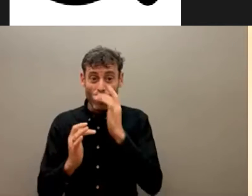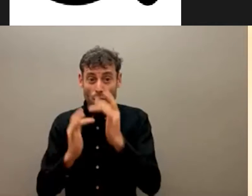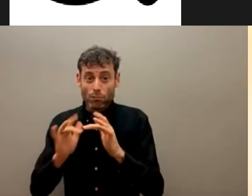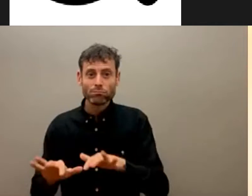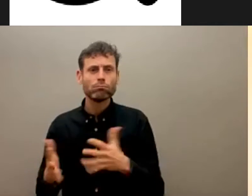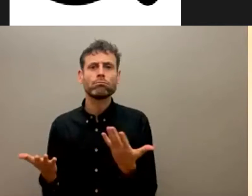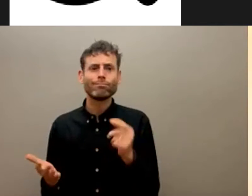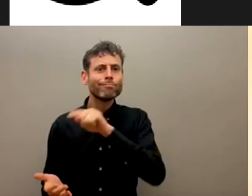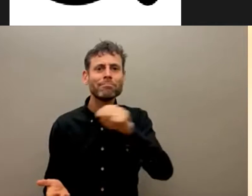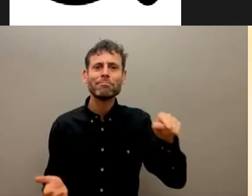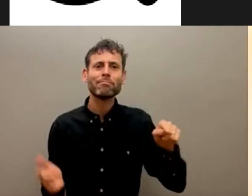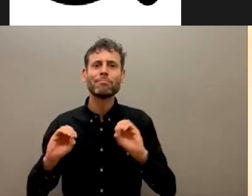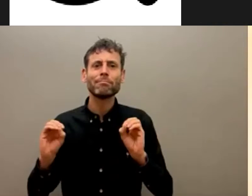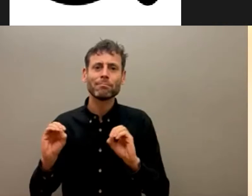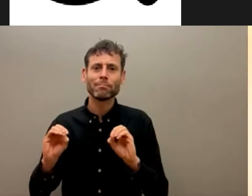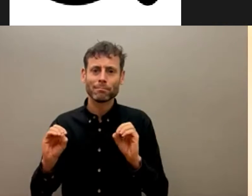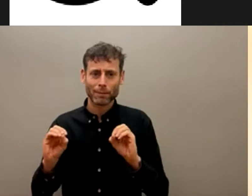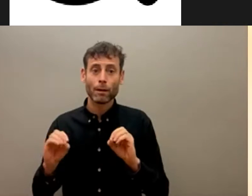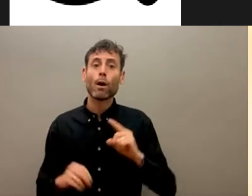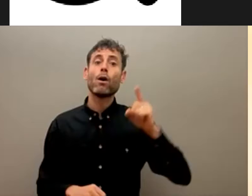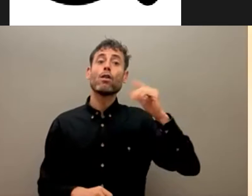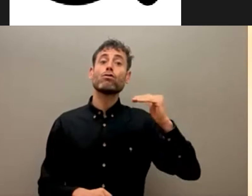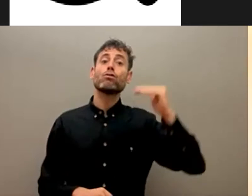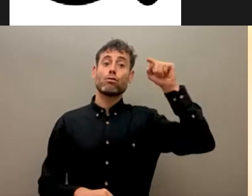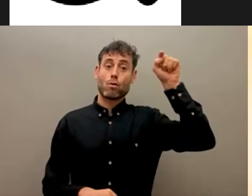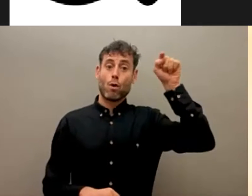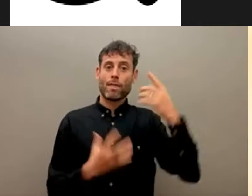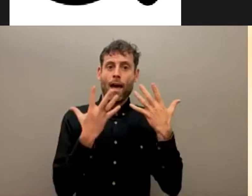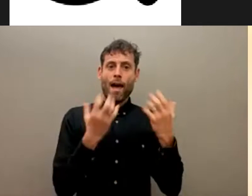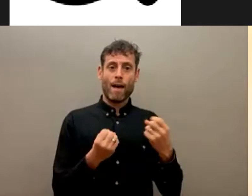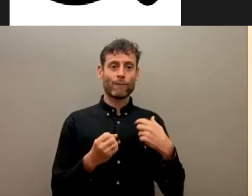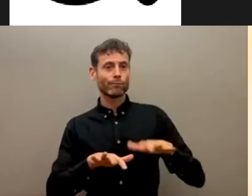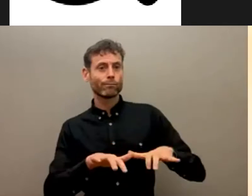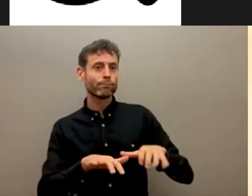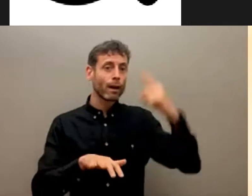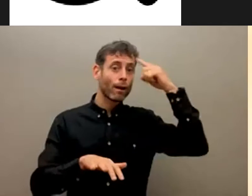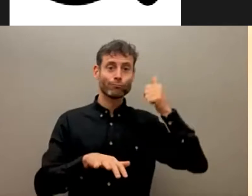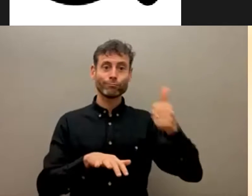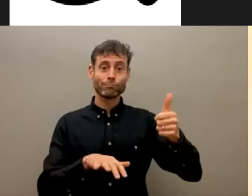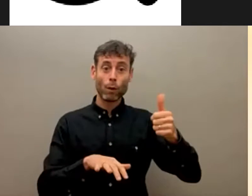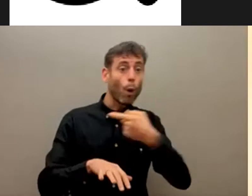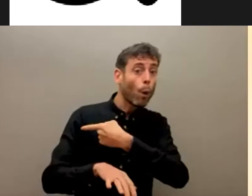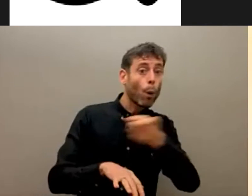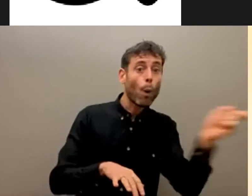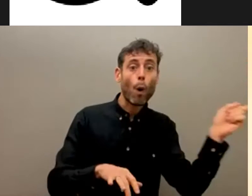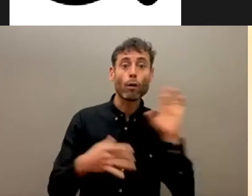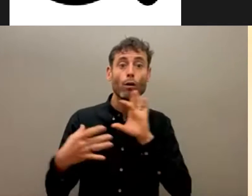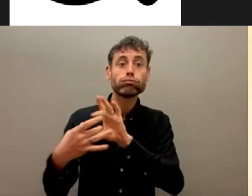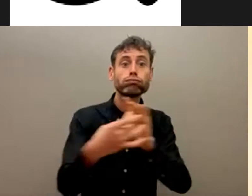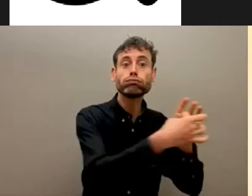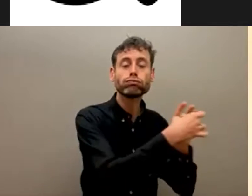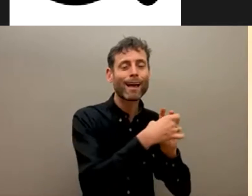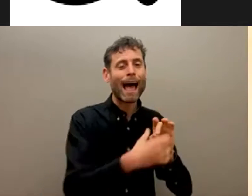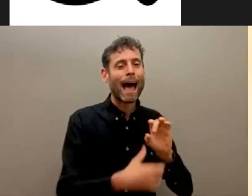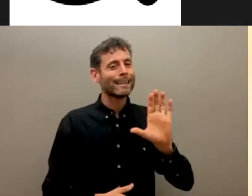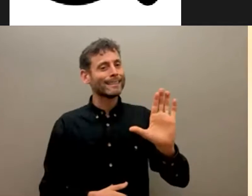in the North and they have the facilities, they might think that there is one size that is fitting all, which is not the